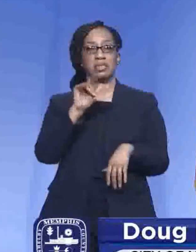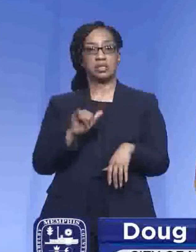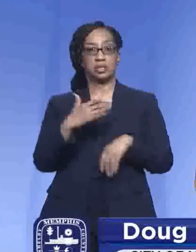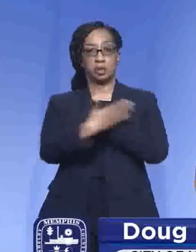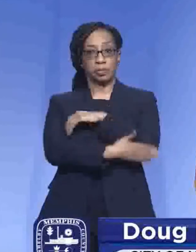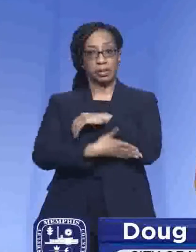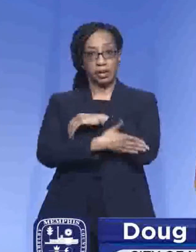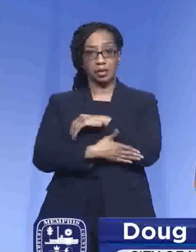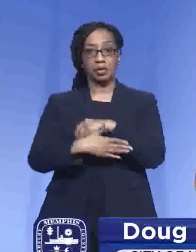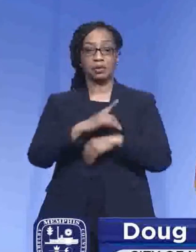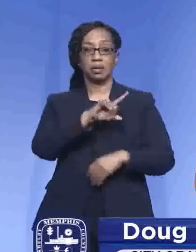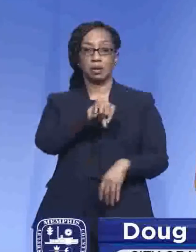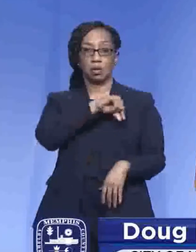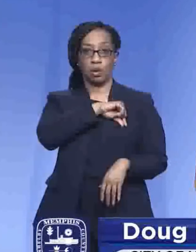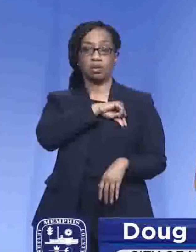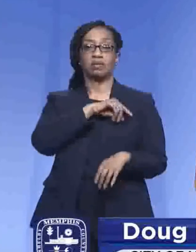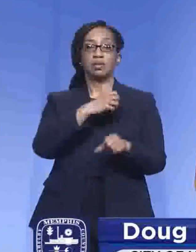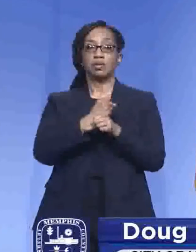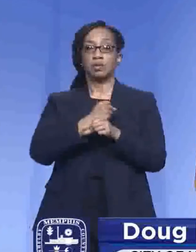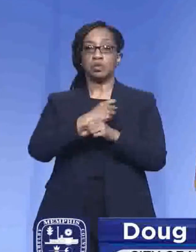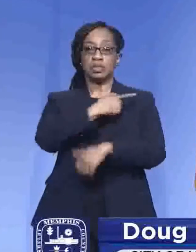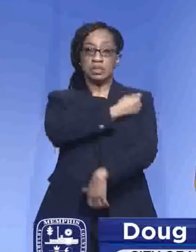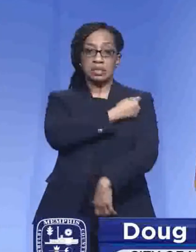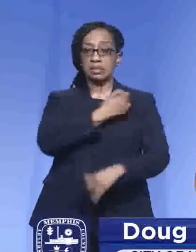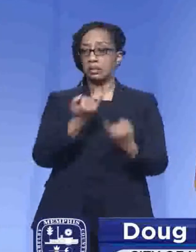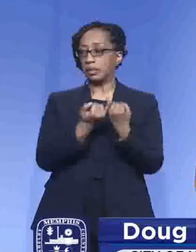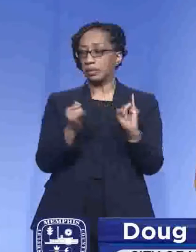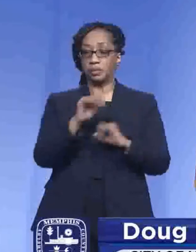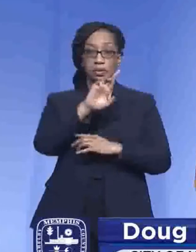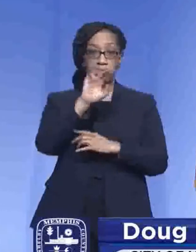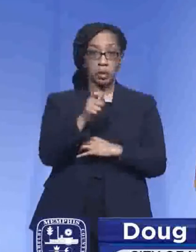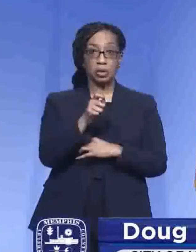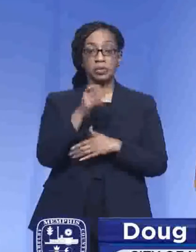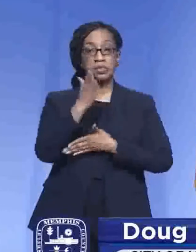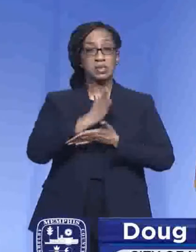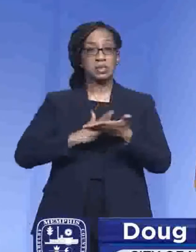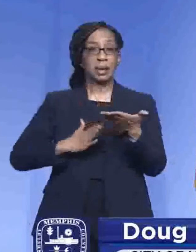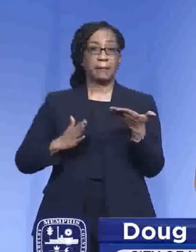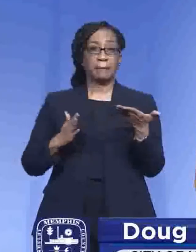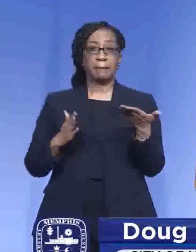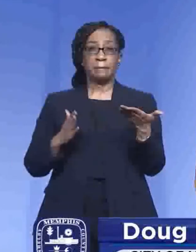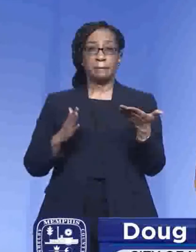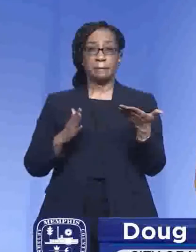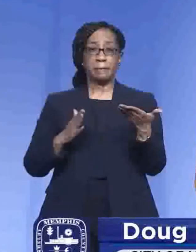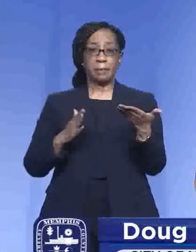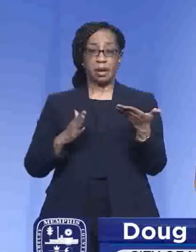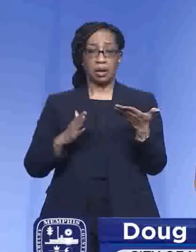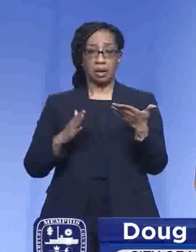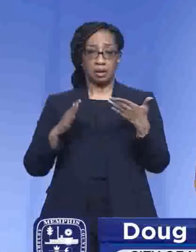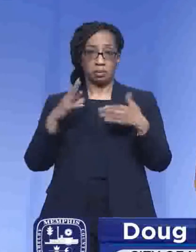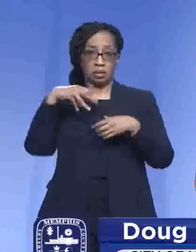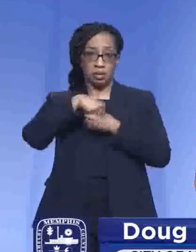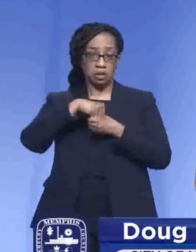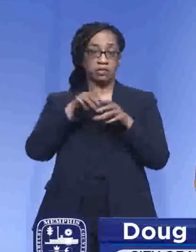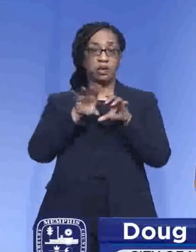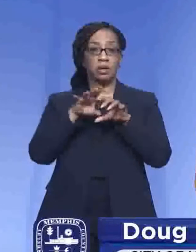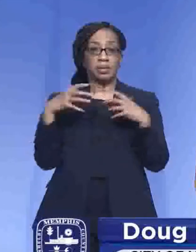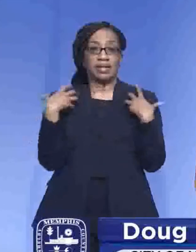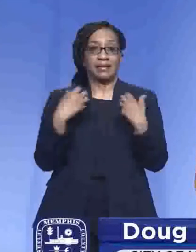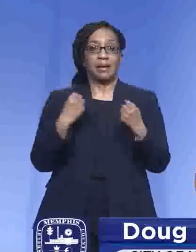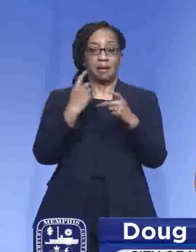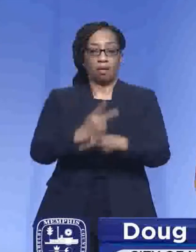receive vaccine. Many of them are independent pharmacies. Some of those are branches of our healthcare systems. For